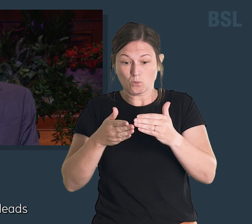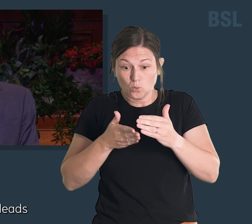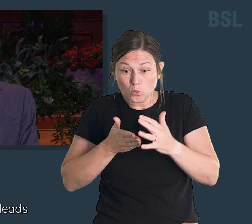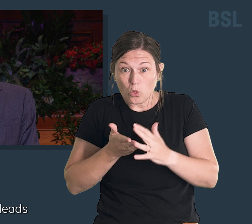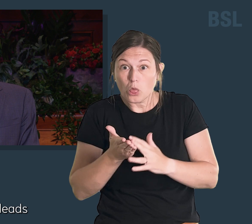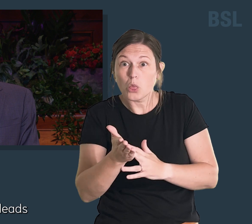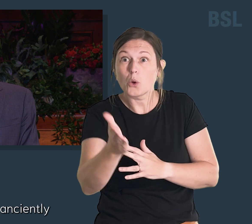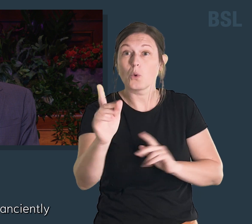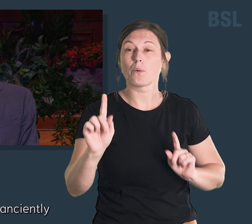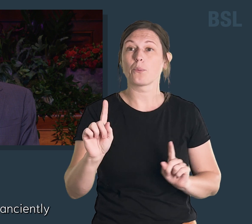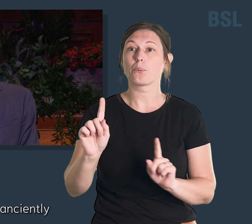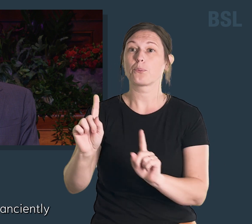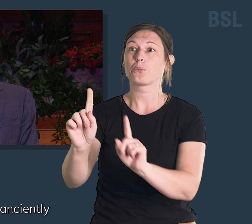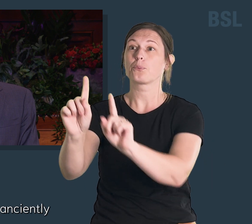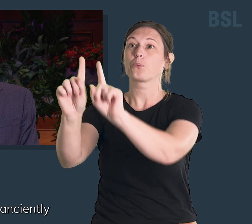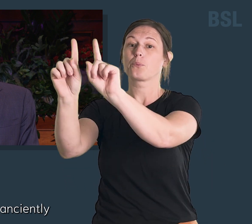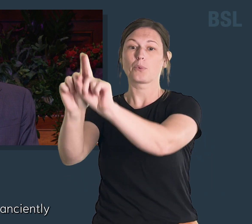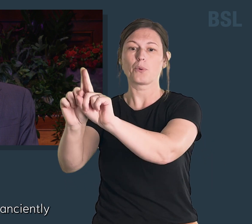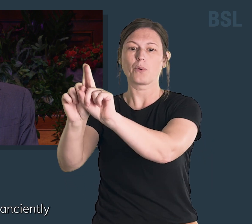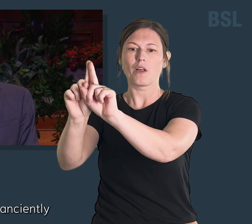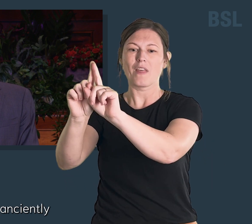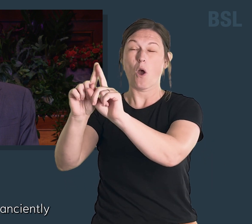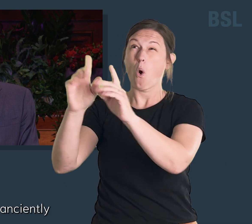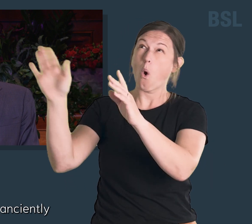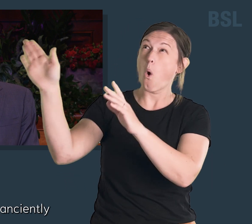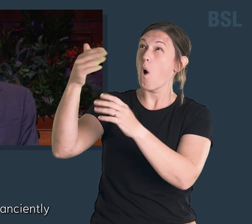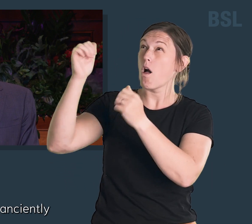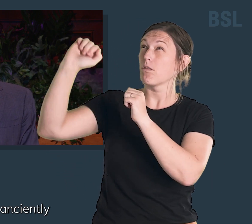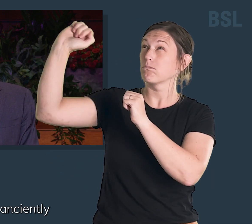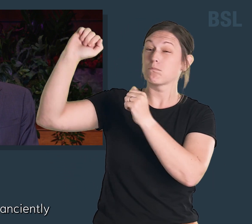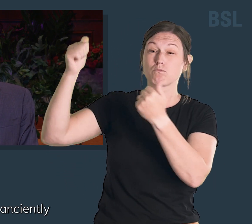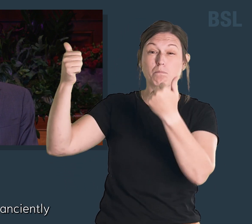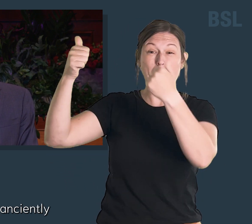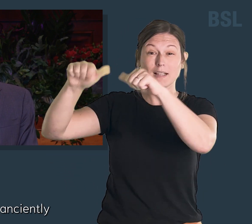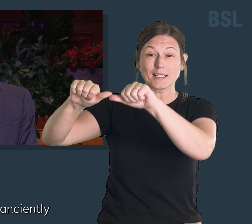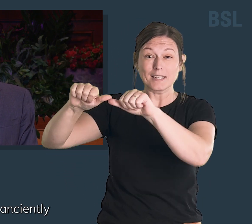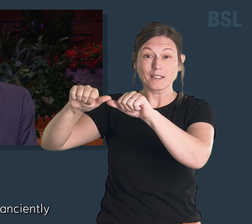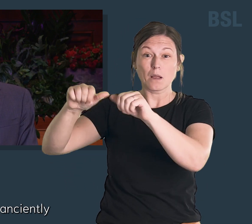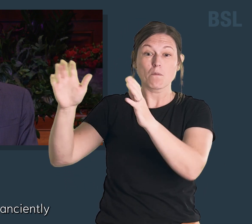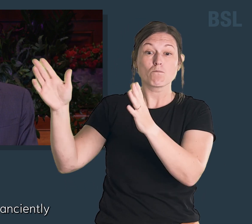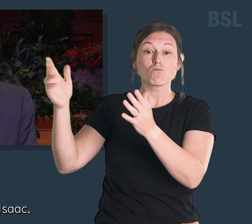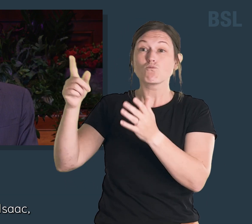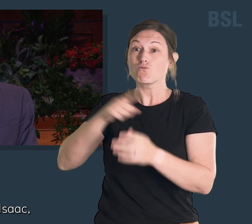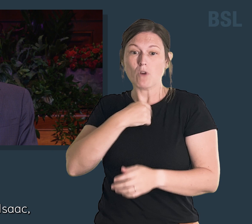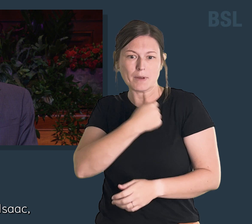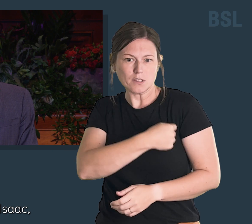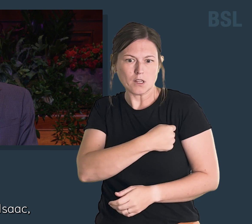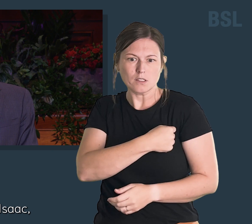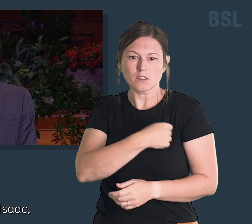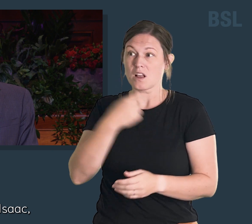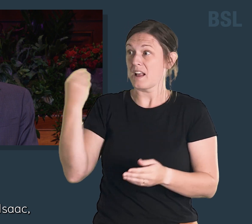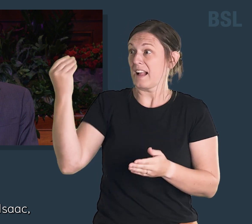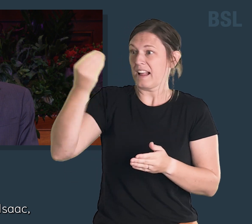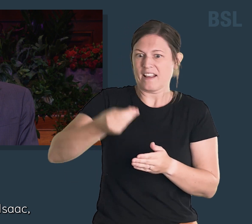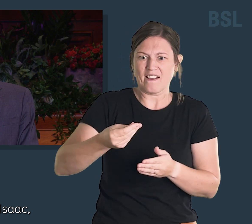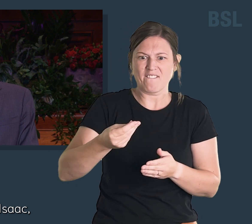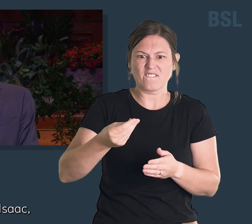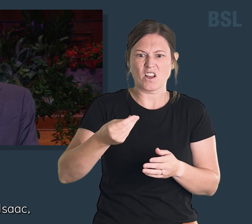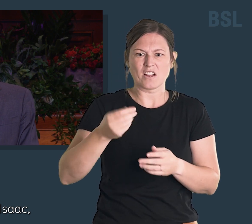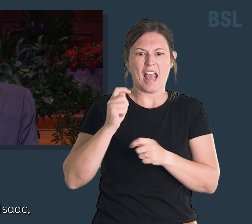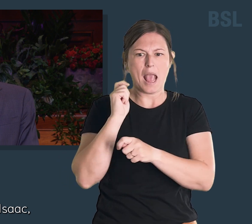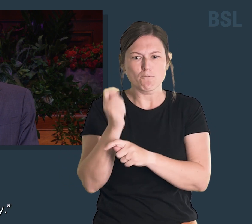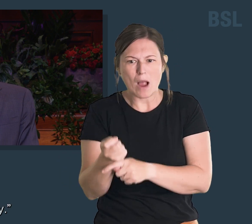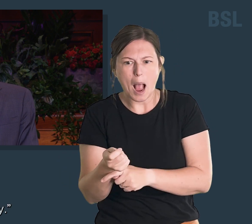that leads to becoming joint heirs to all the promises given anciently by the Lord to